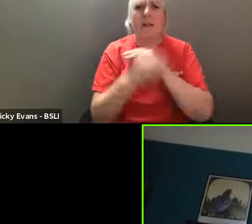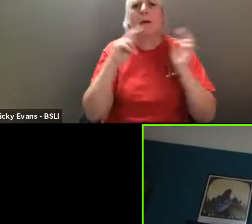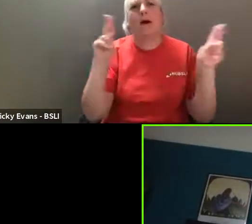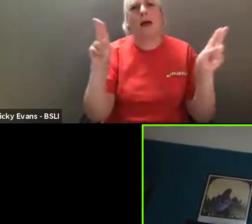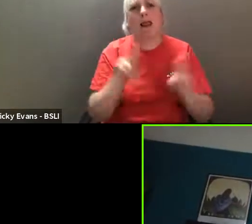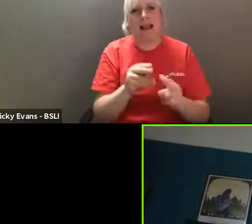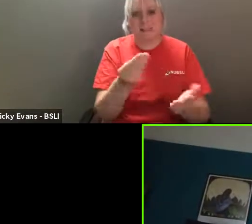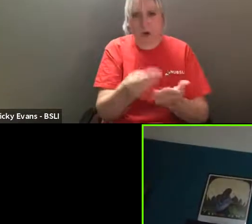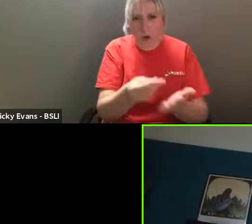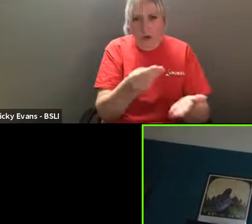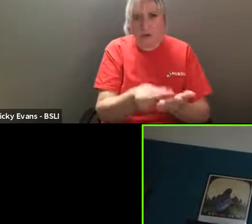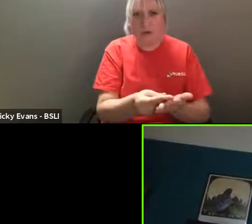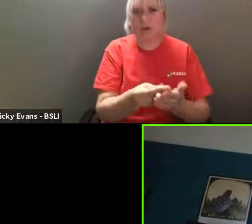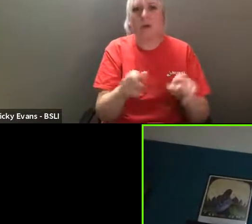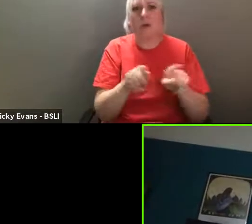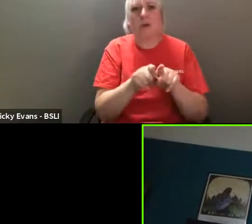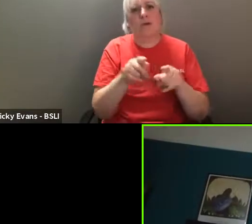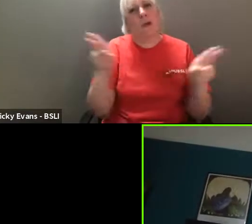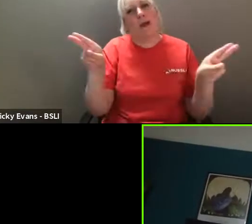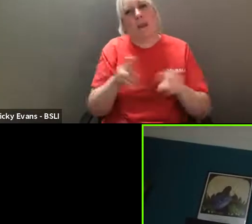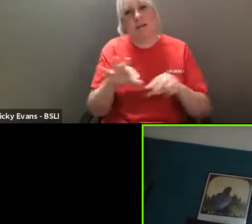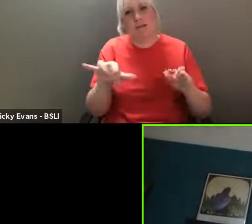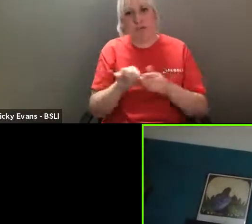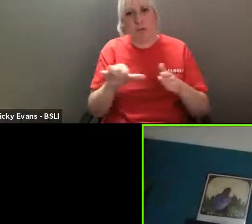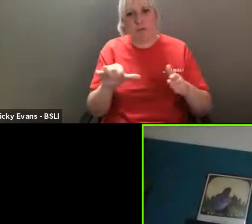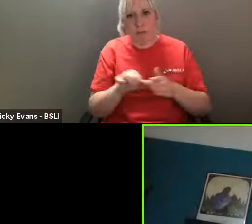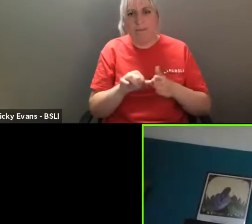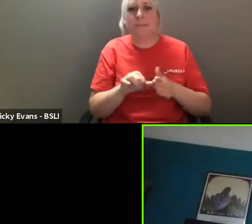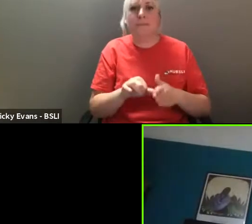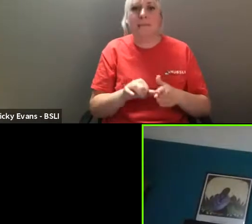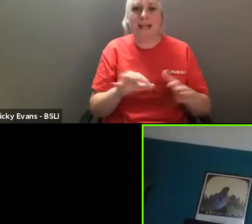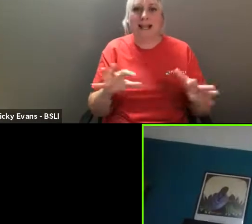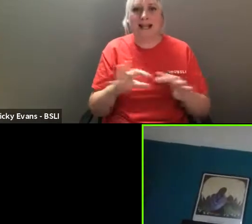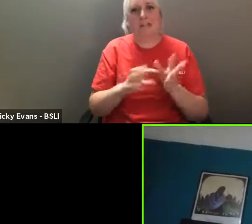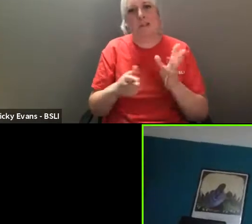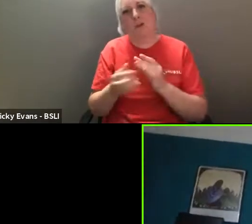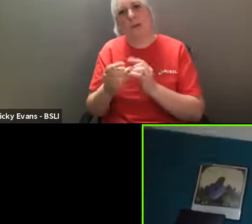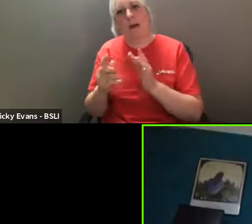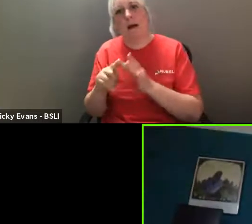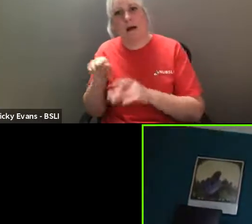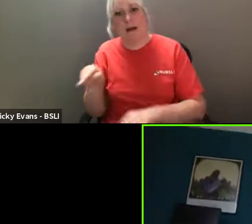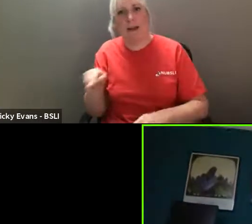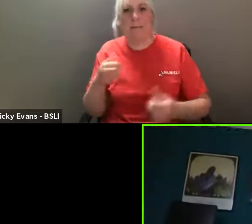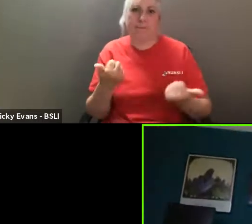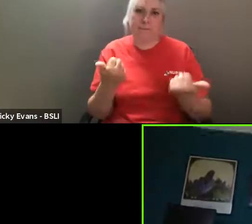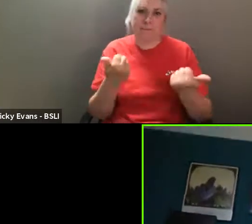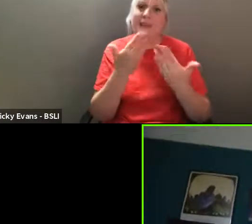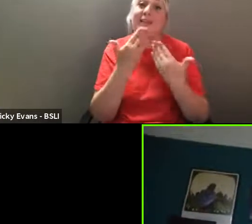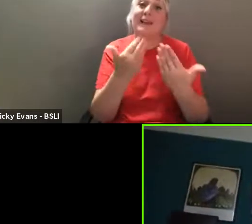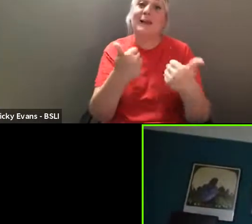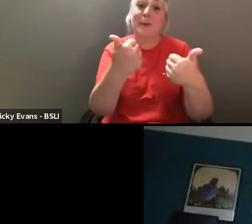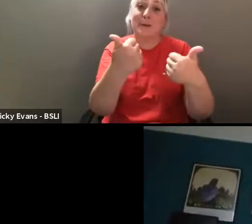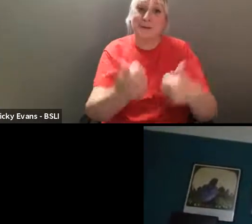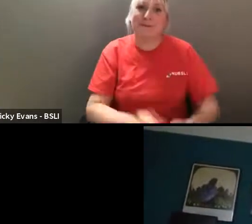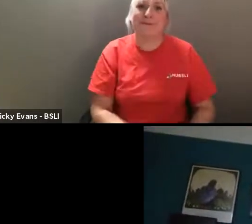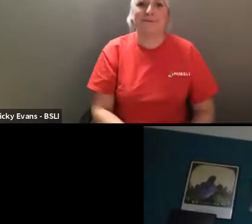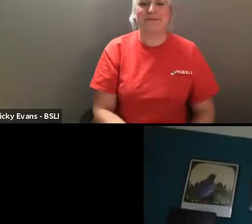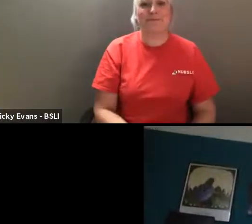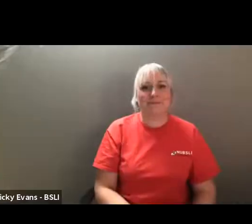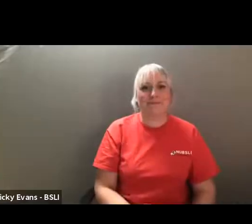and without some of the problems that basic income brings with it. Thanks very much. Thank you,